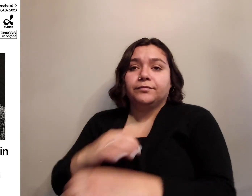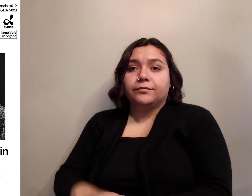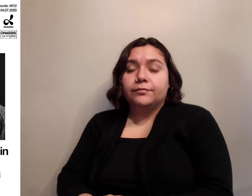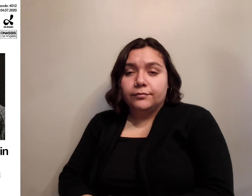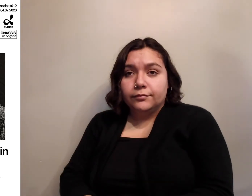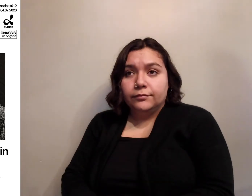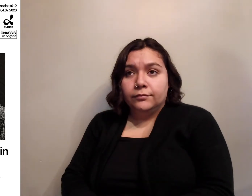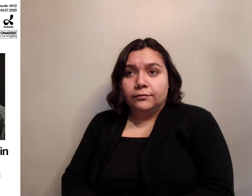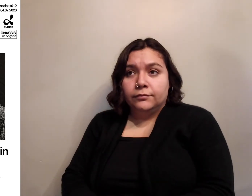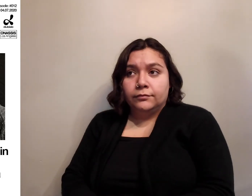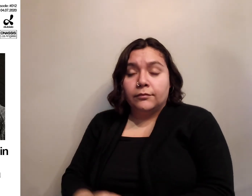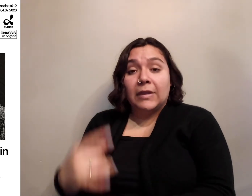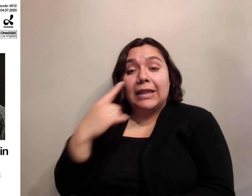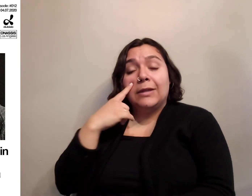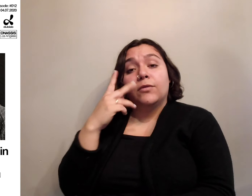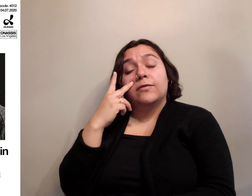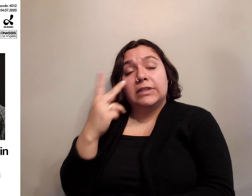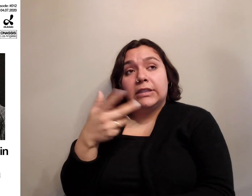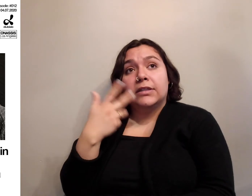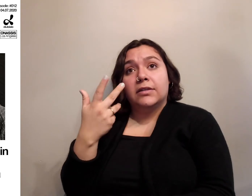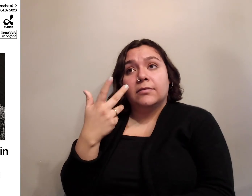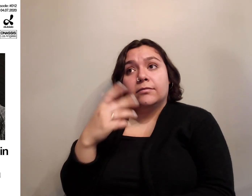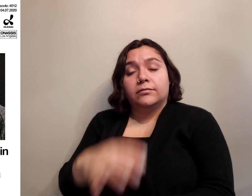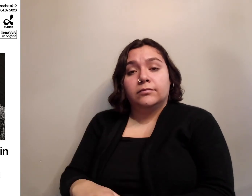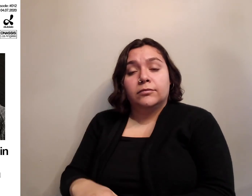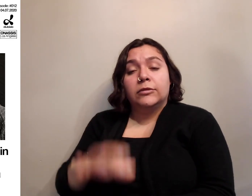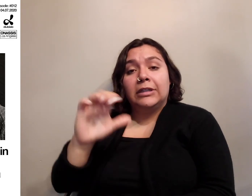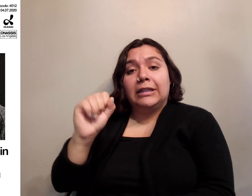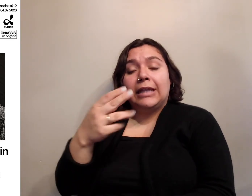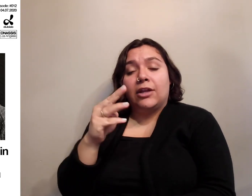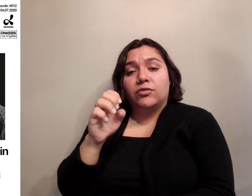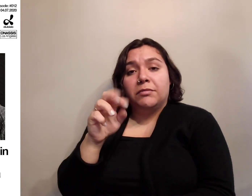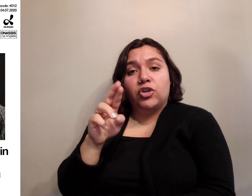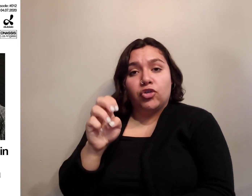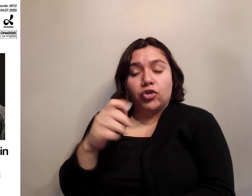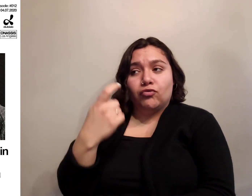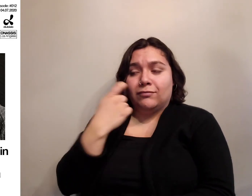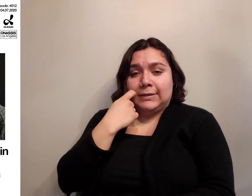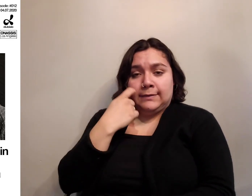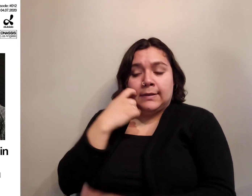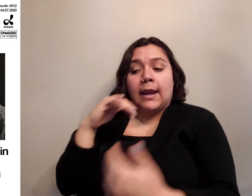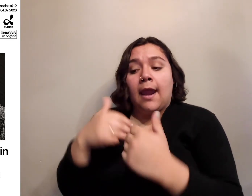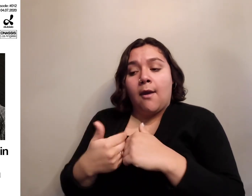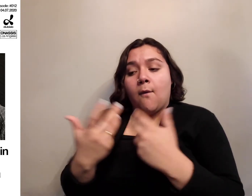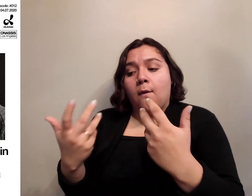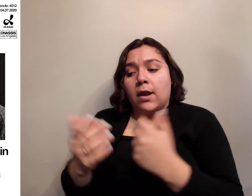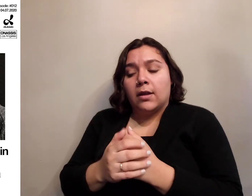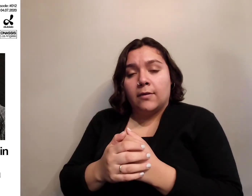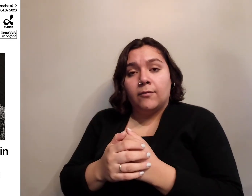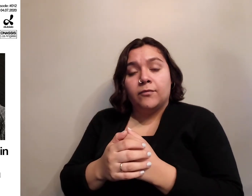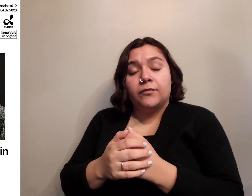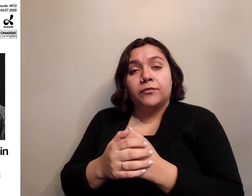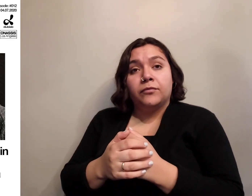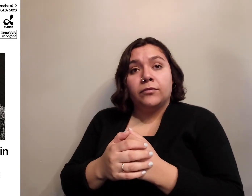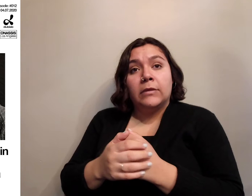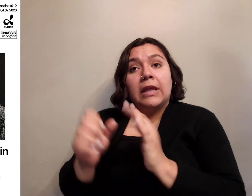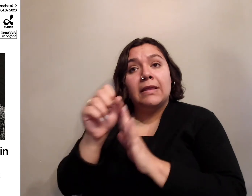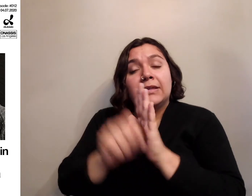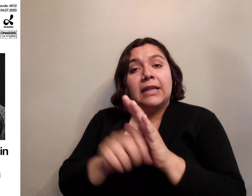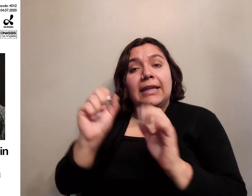that, you know, we've seen in Kashmir most recently the way that the state can just pull the